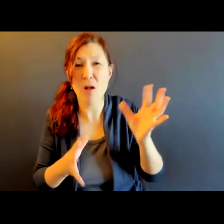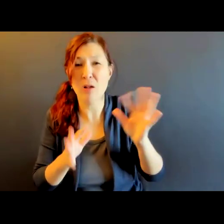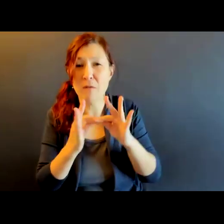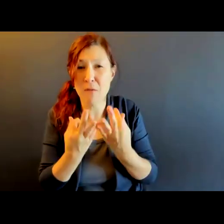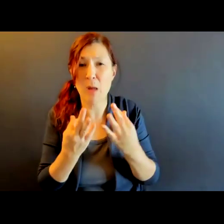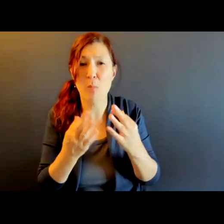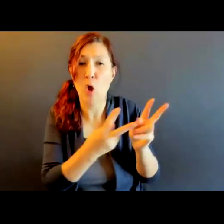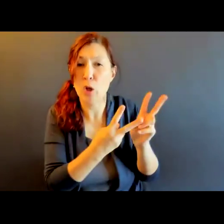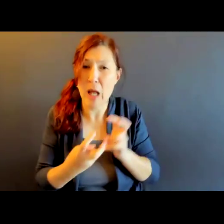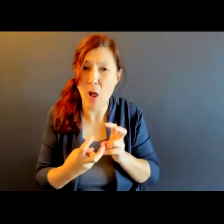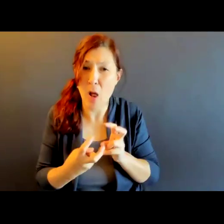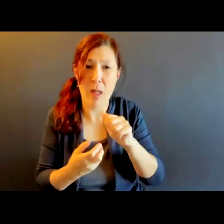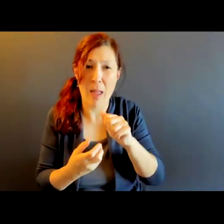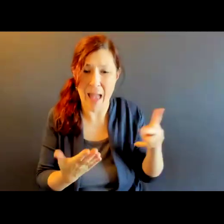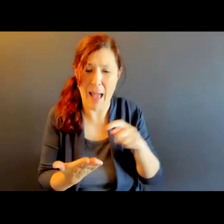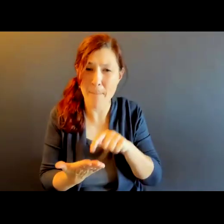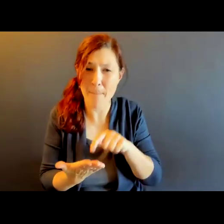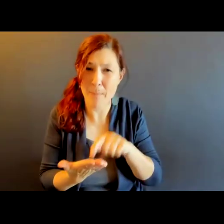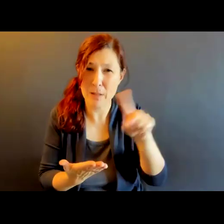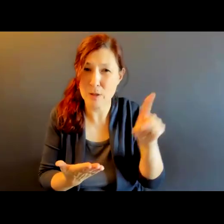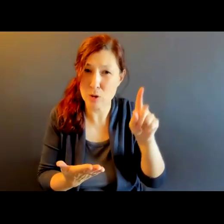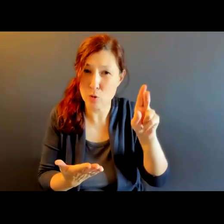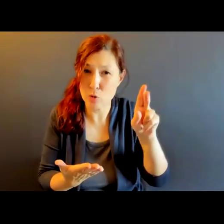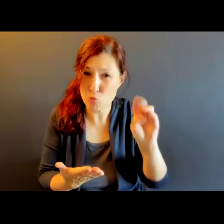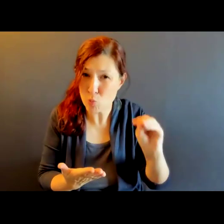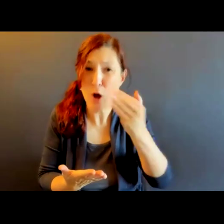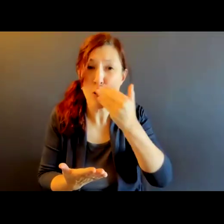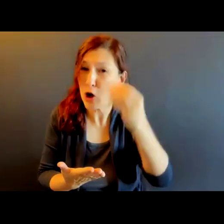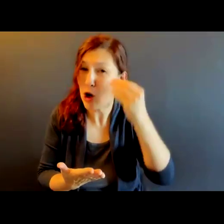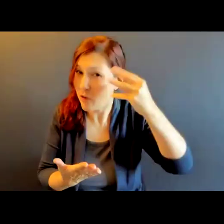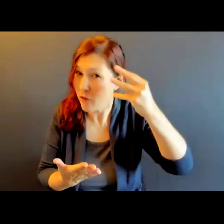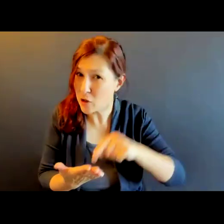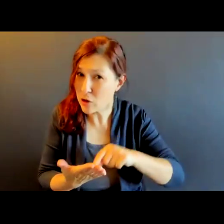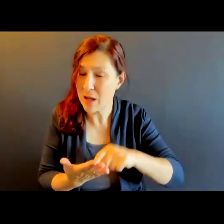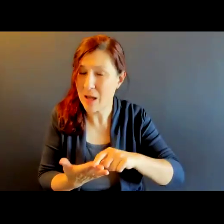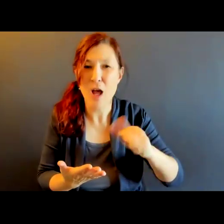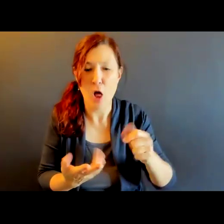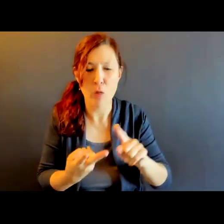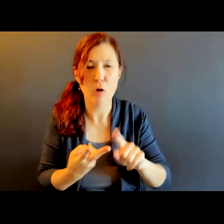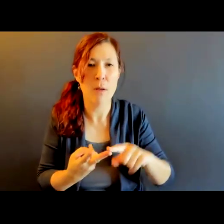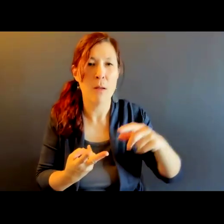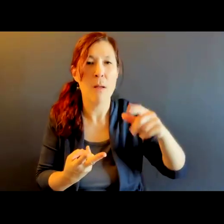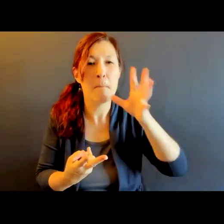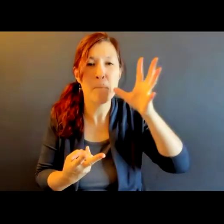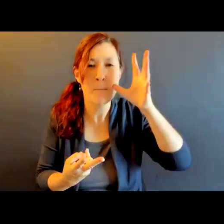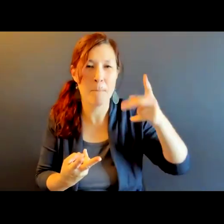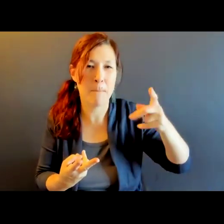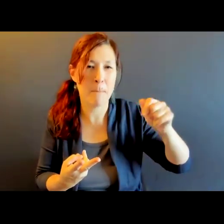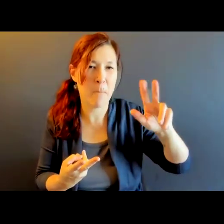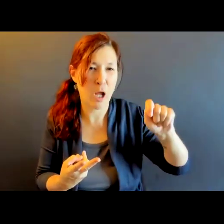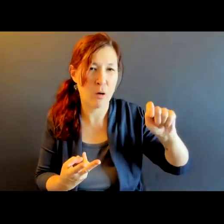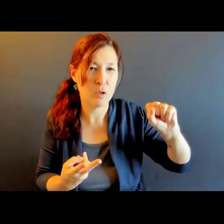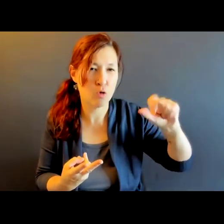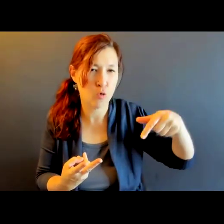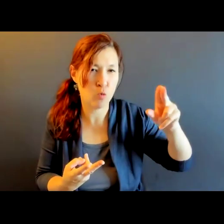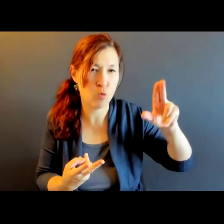really will provide a lot of good information for you, as well as Parent Square app, because those two together